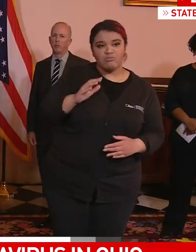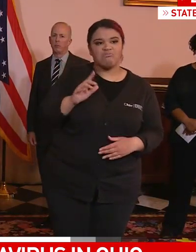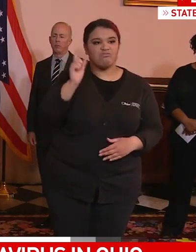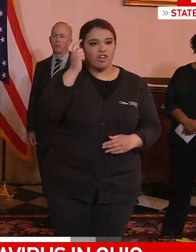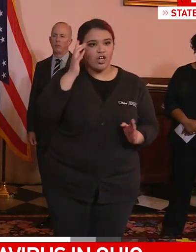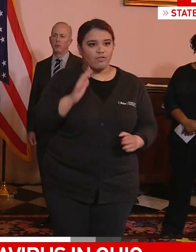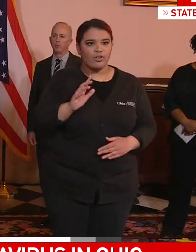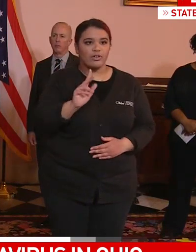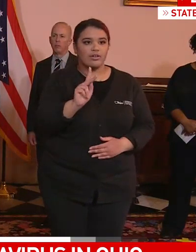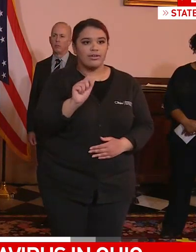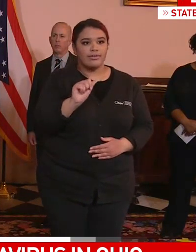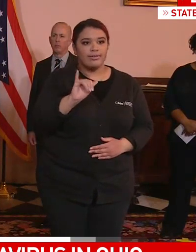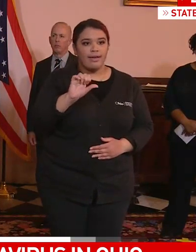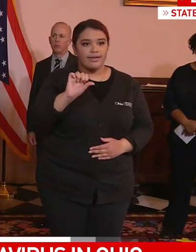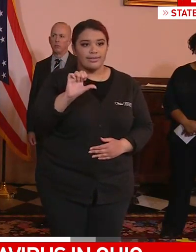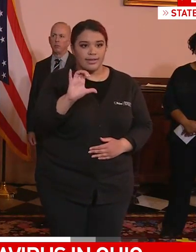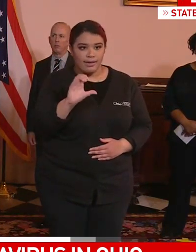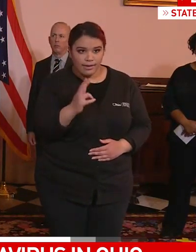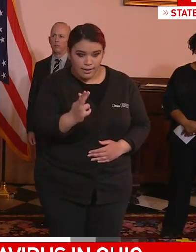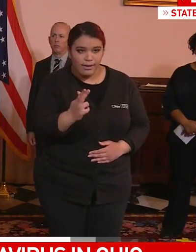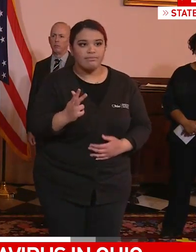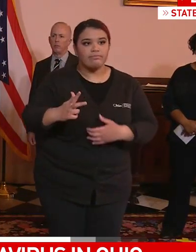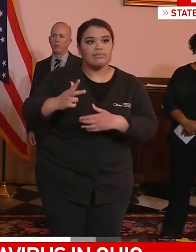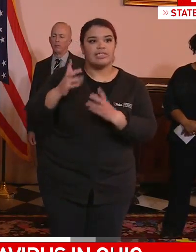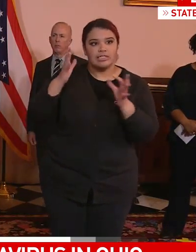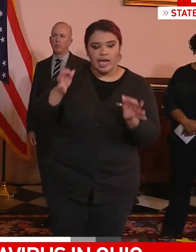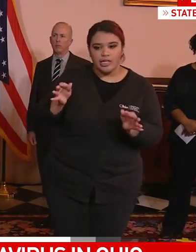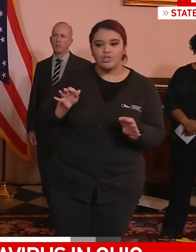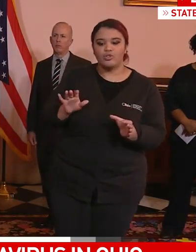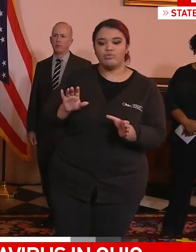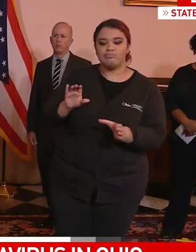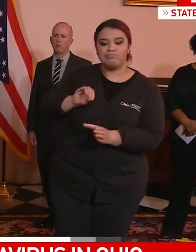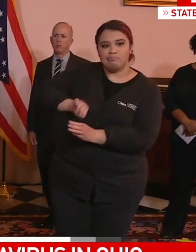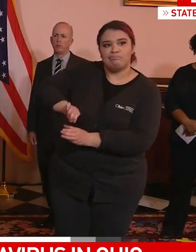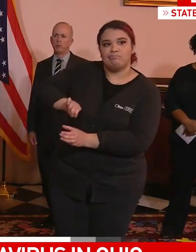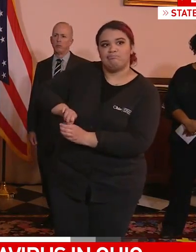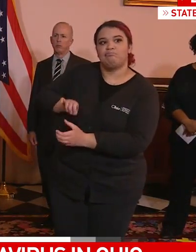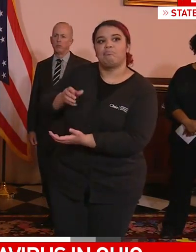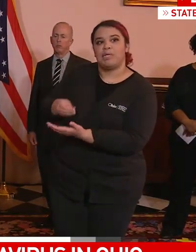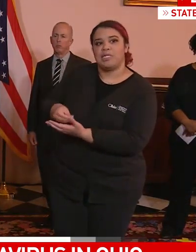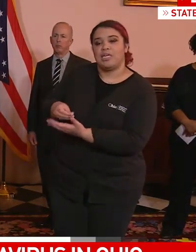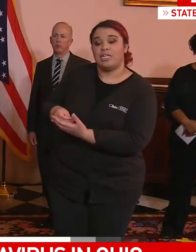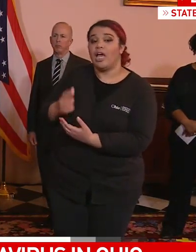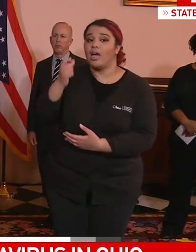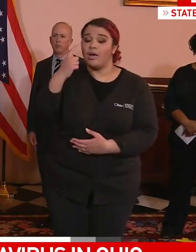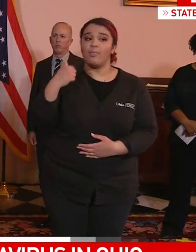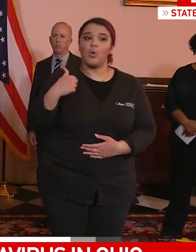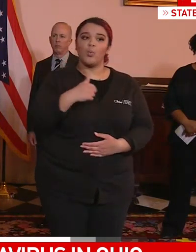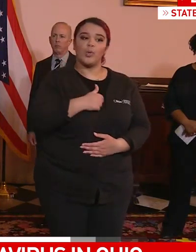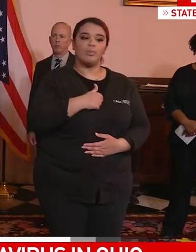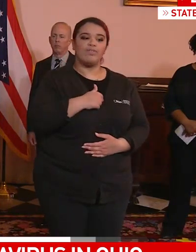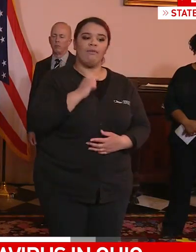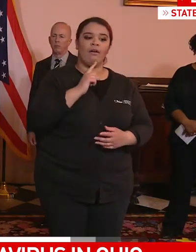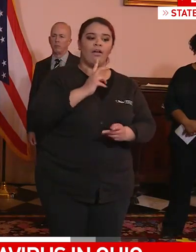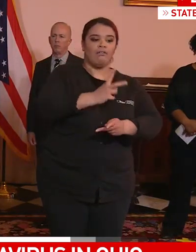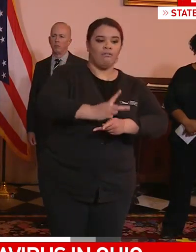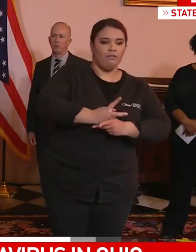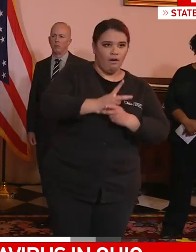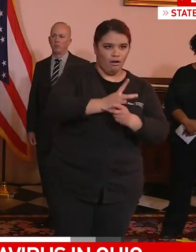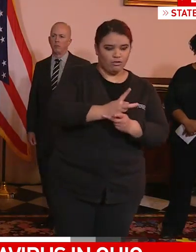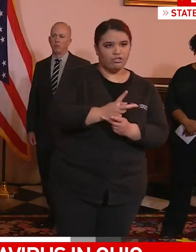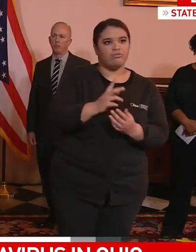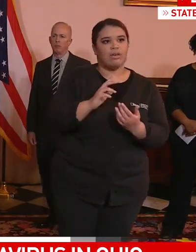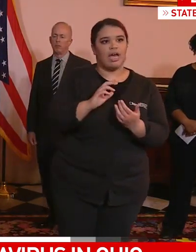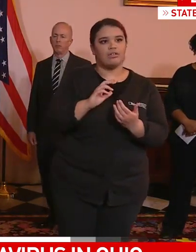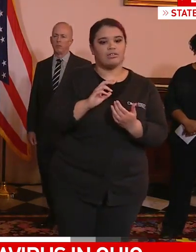purposes like this. And so, we're going to be very prudent about how we do that. We've not made that